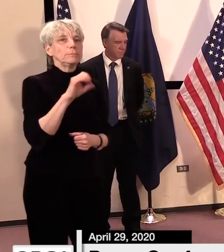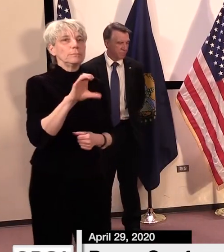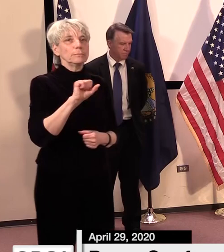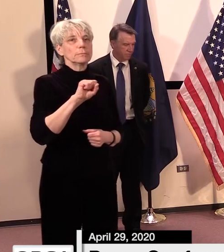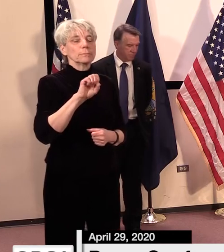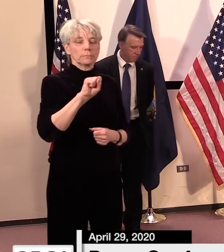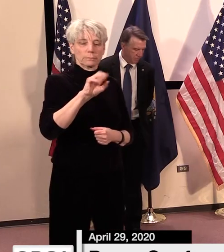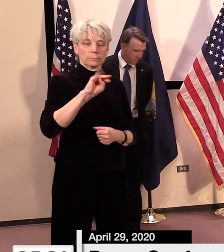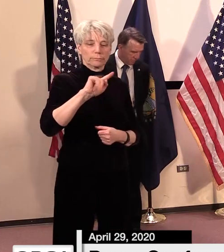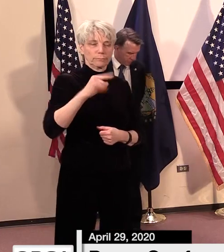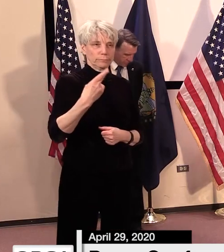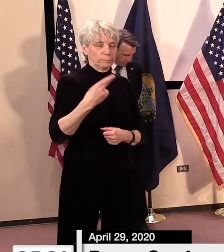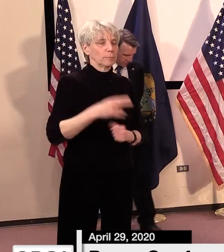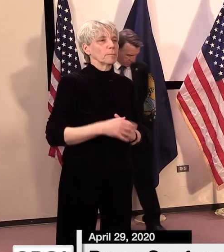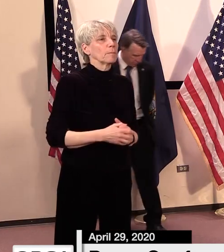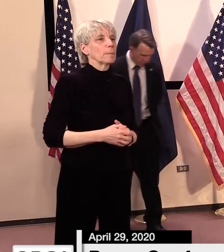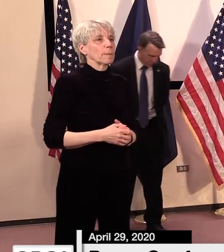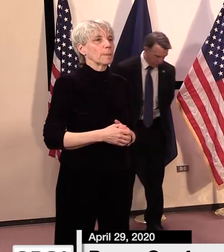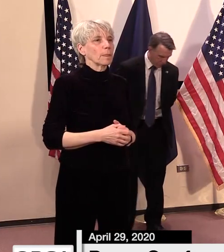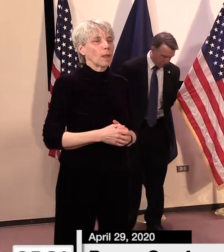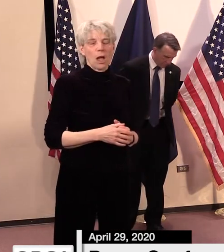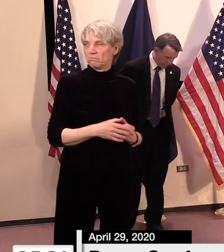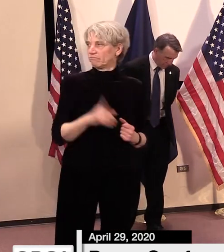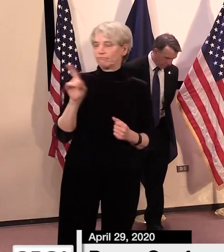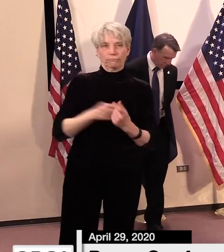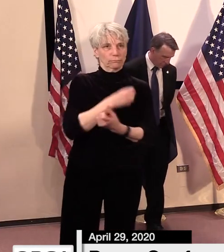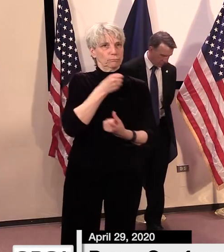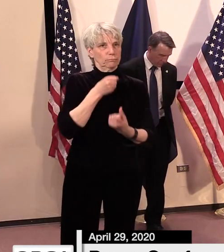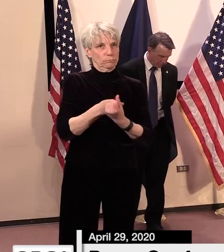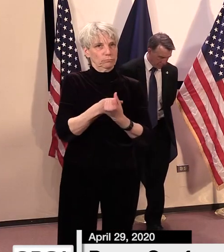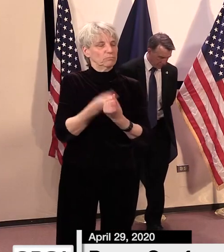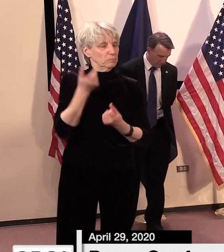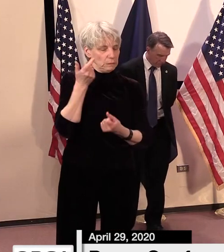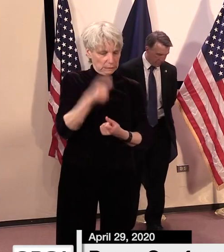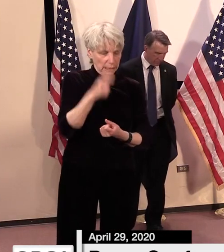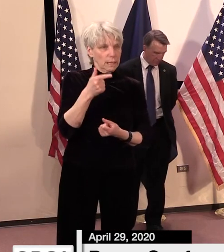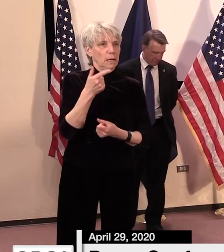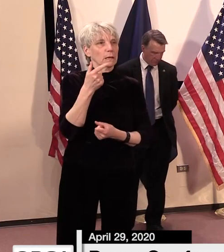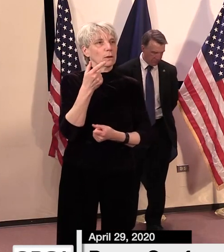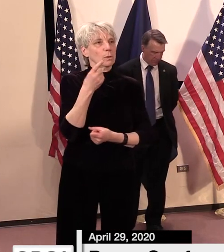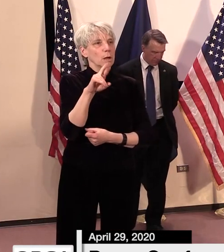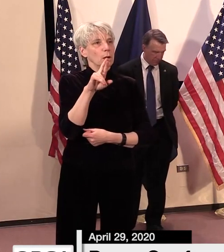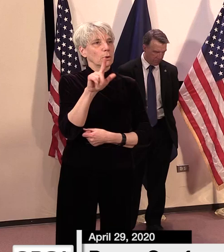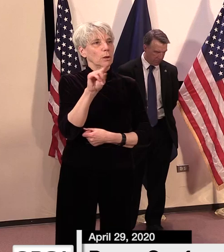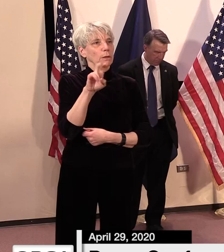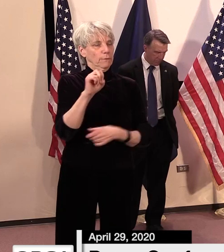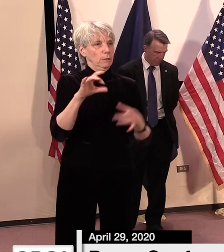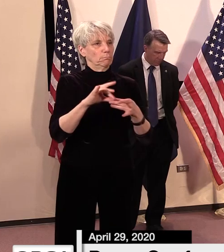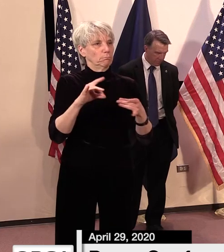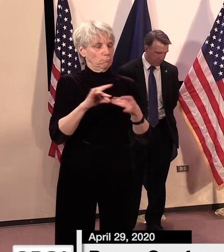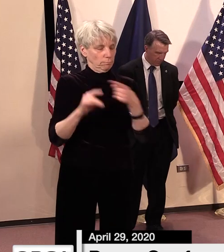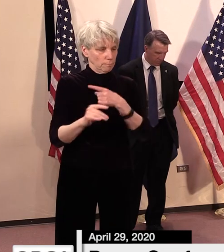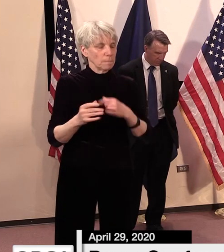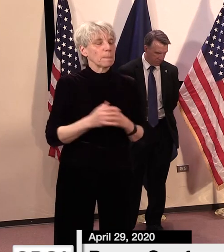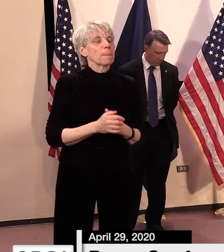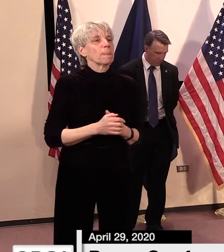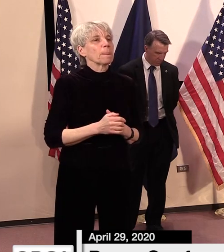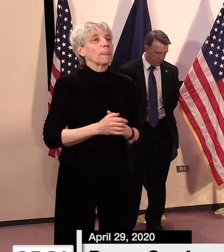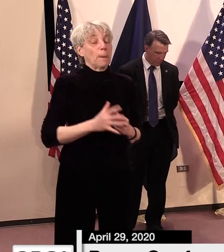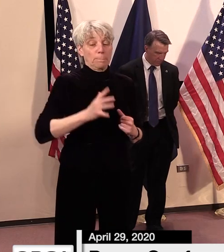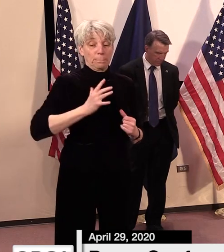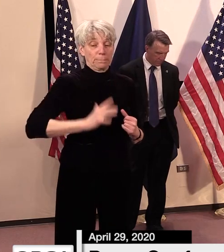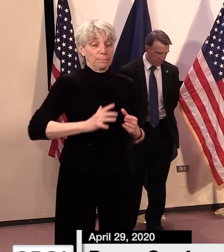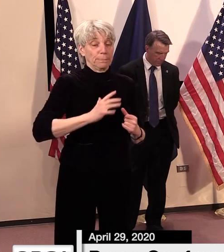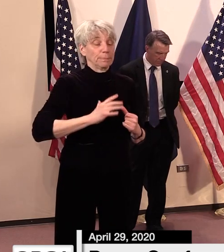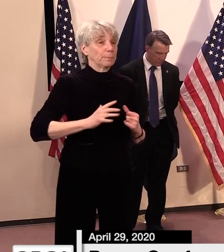The only thing I can do is reiterate what Dr. Levine said. When we first started this, one of the things, and you